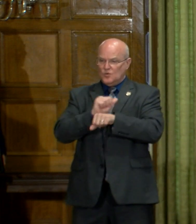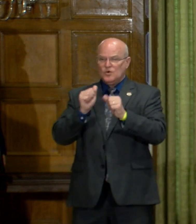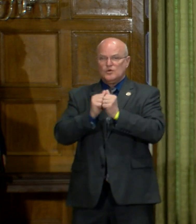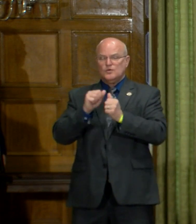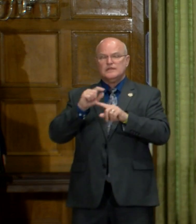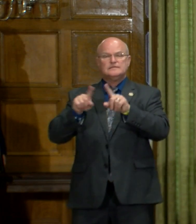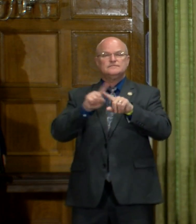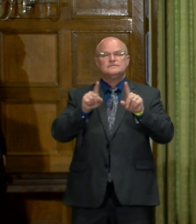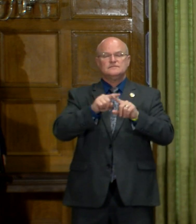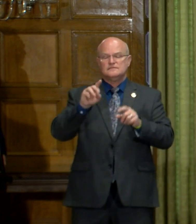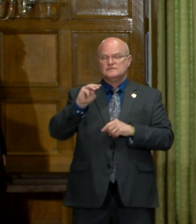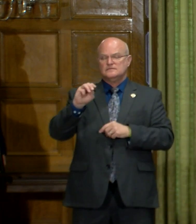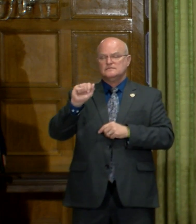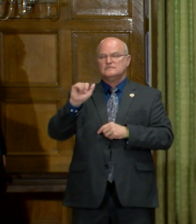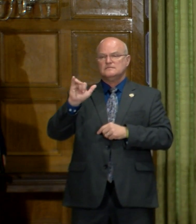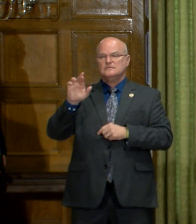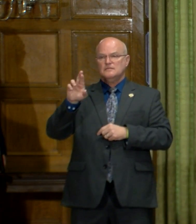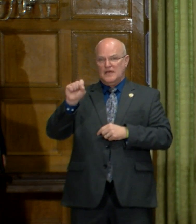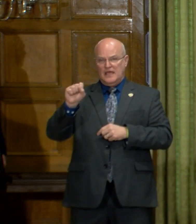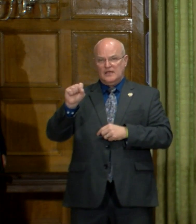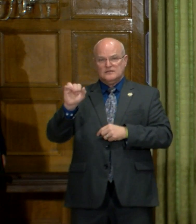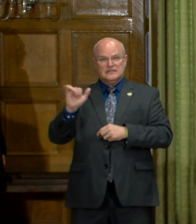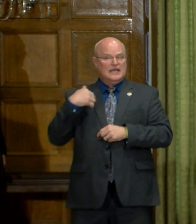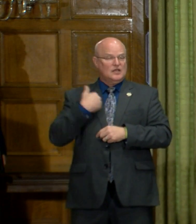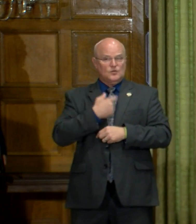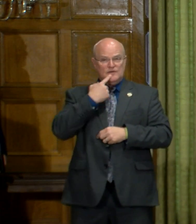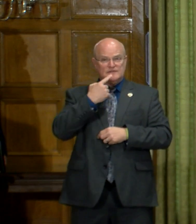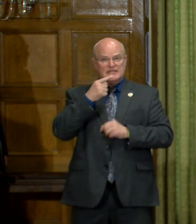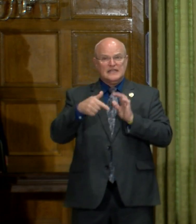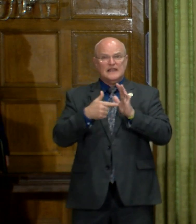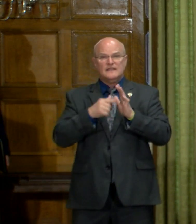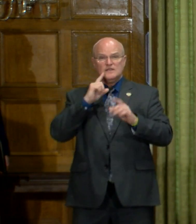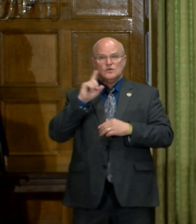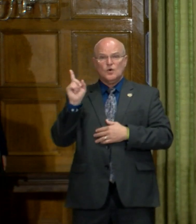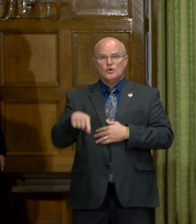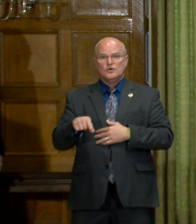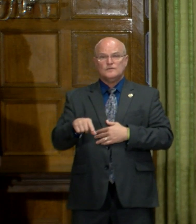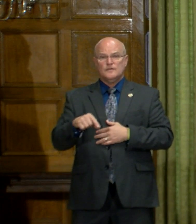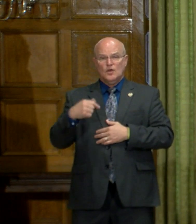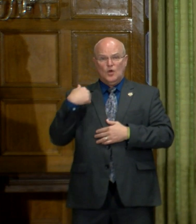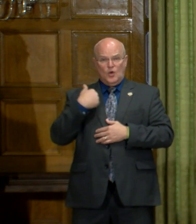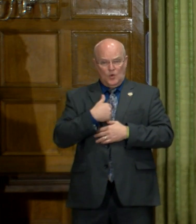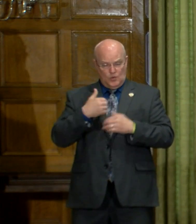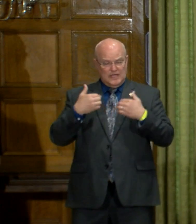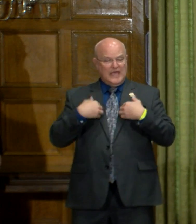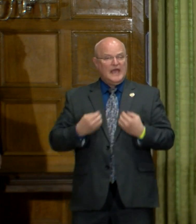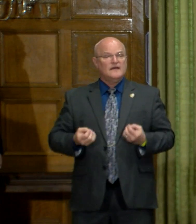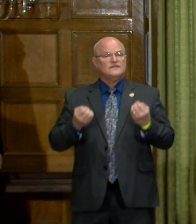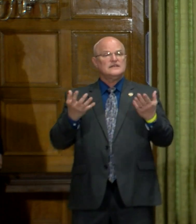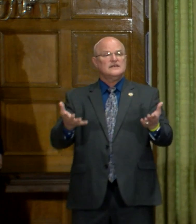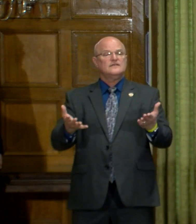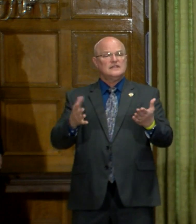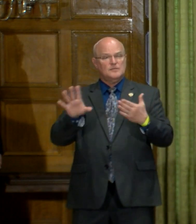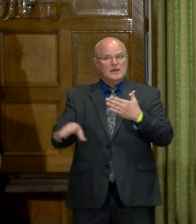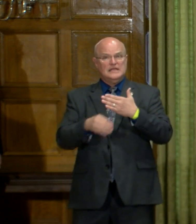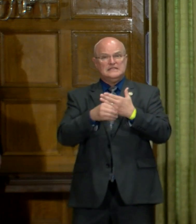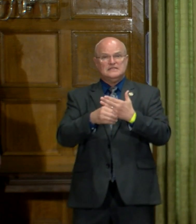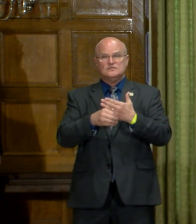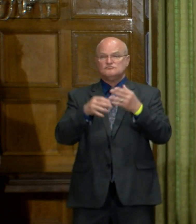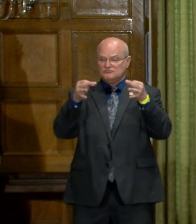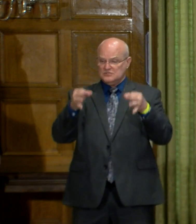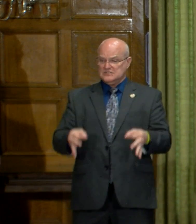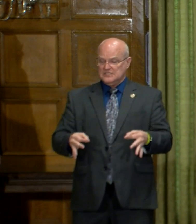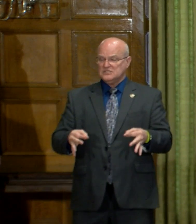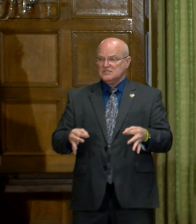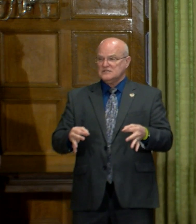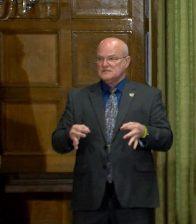with the mayors, and we've said in this executive order, we have given them additional discretion